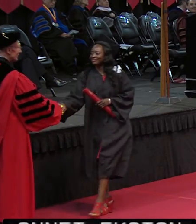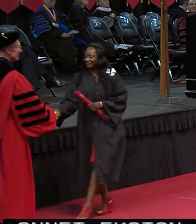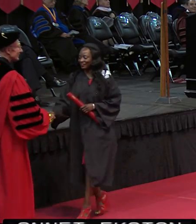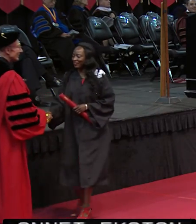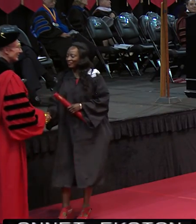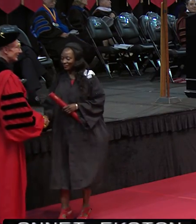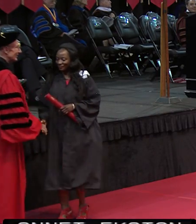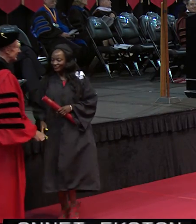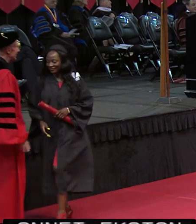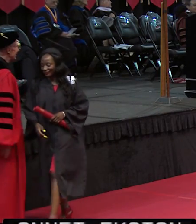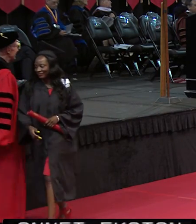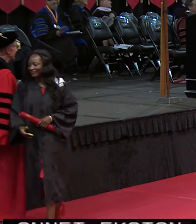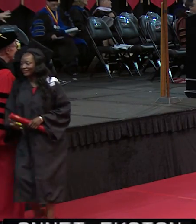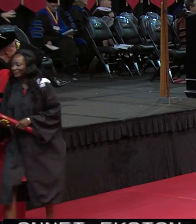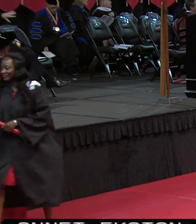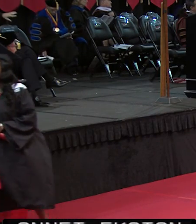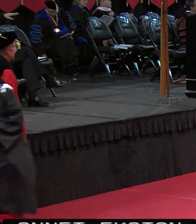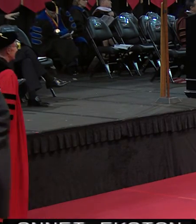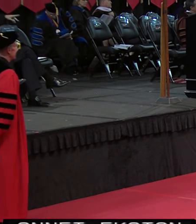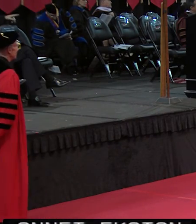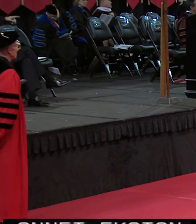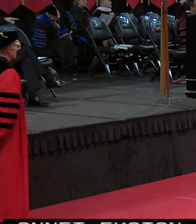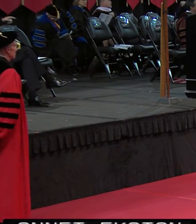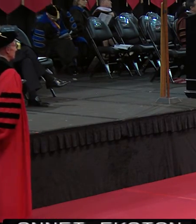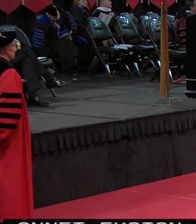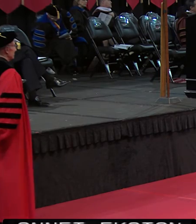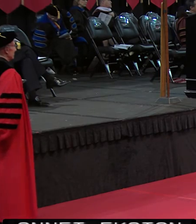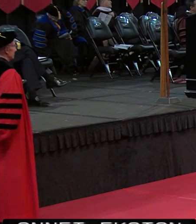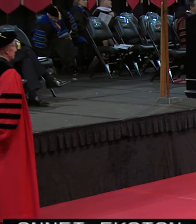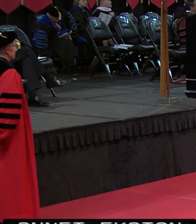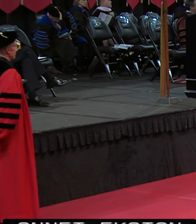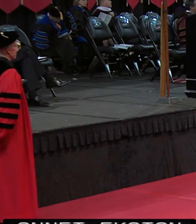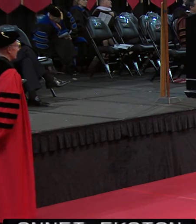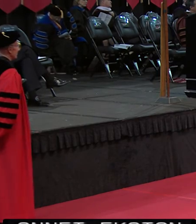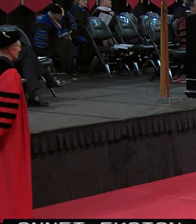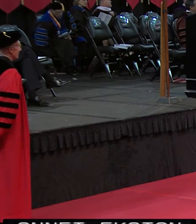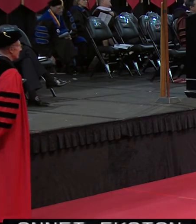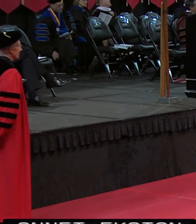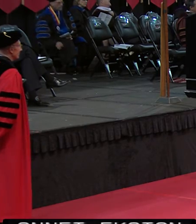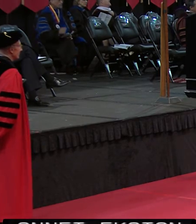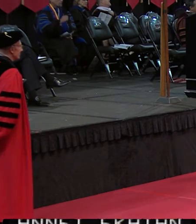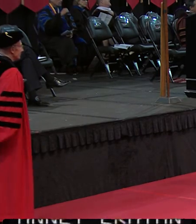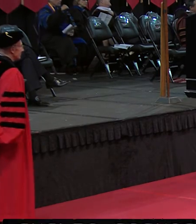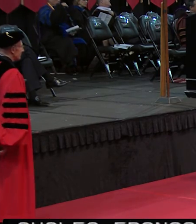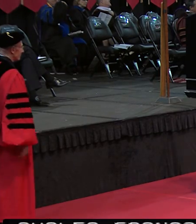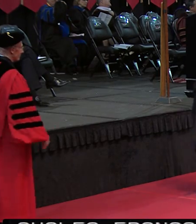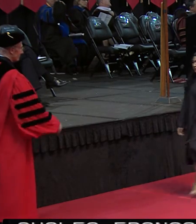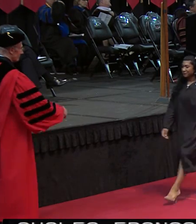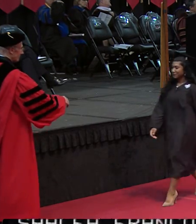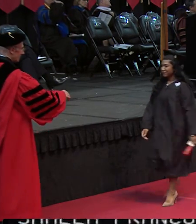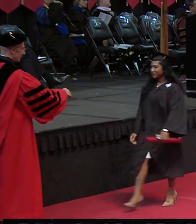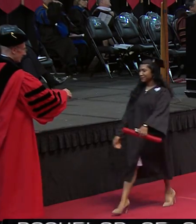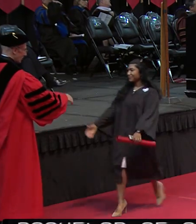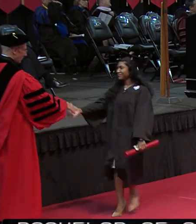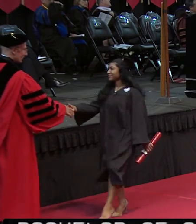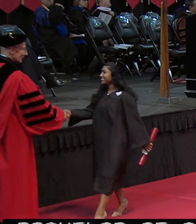With a second degree in political science, Emmy Ann Hammonds.